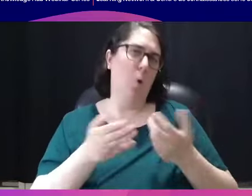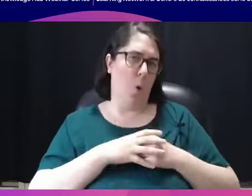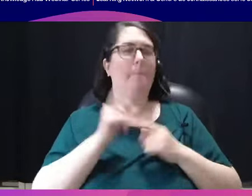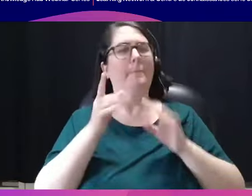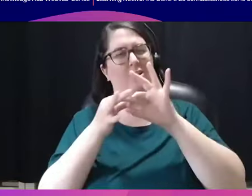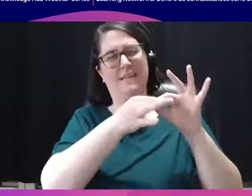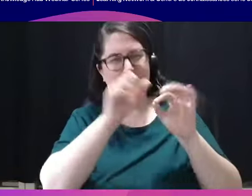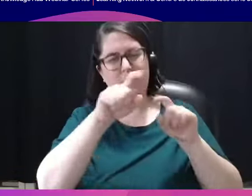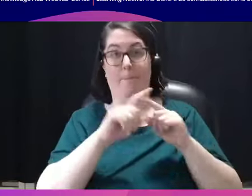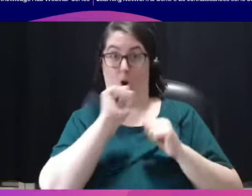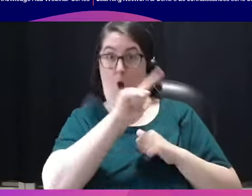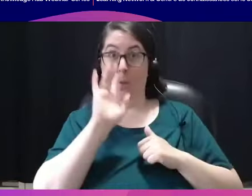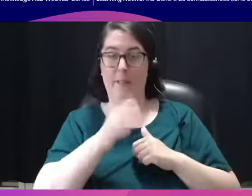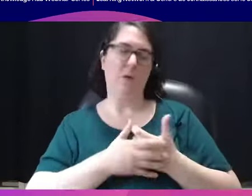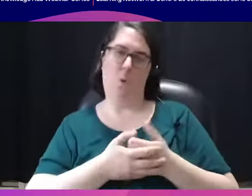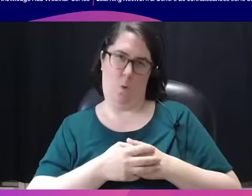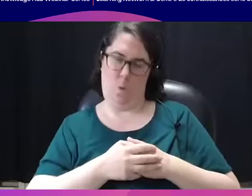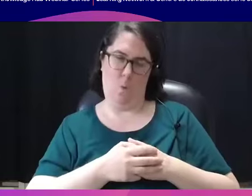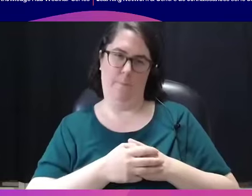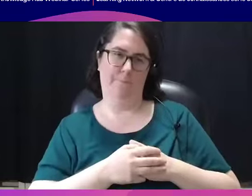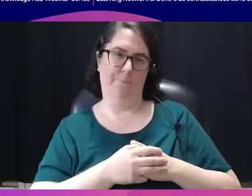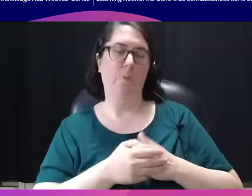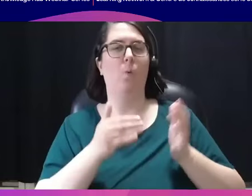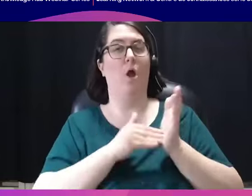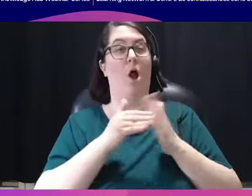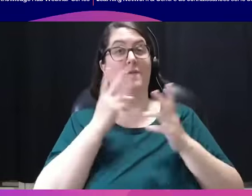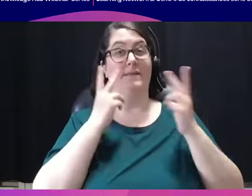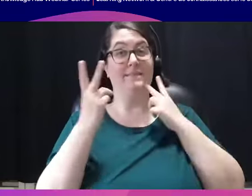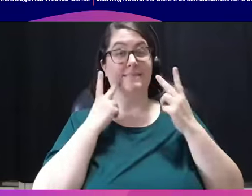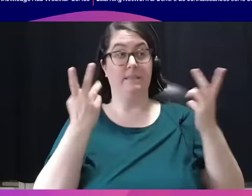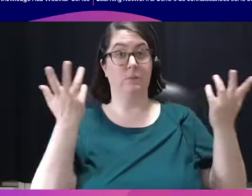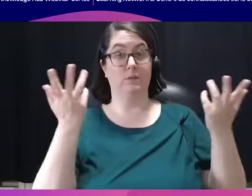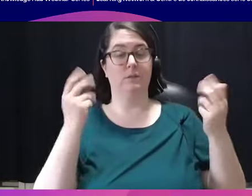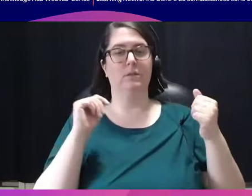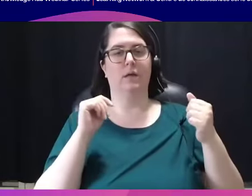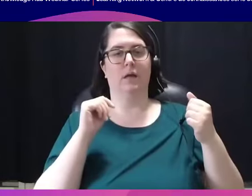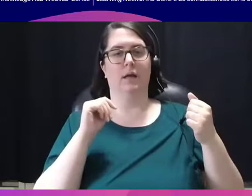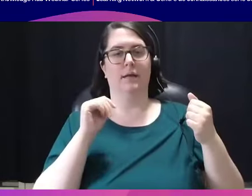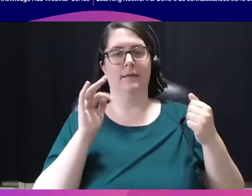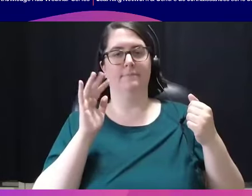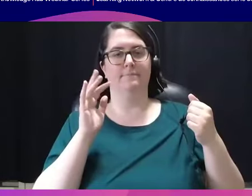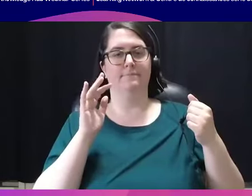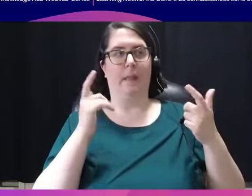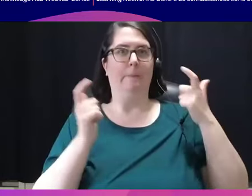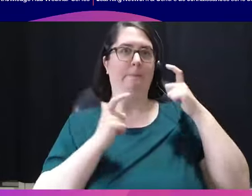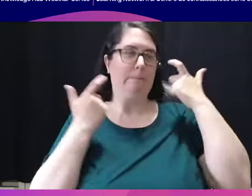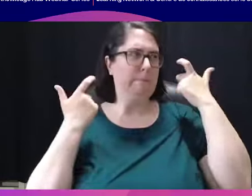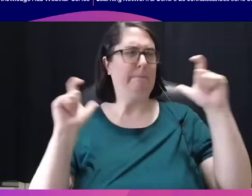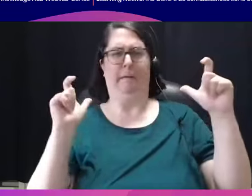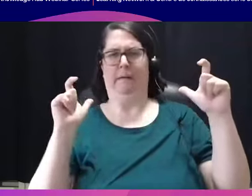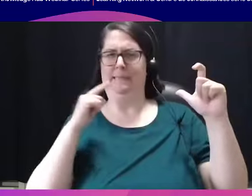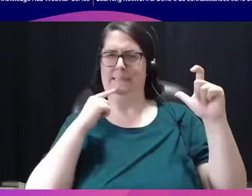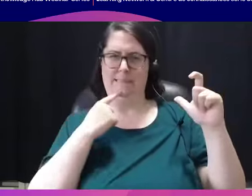connection. And I think we often see what's reported as those two like big scenarios that happened